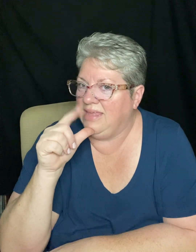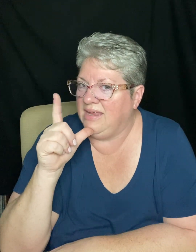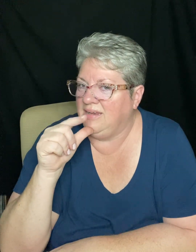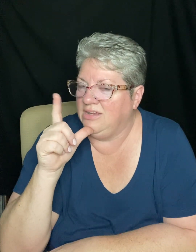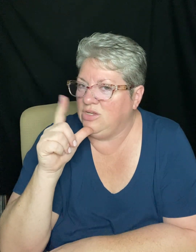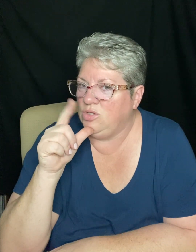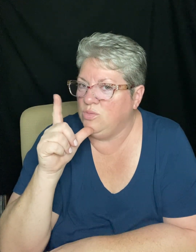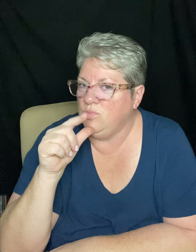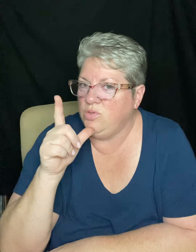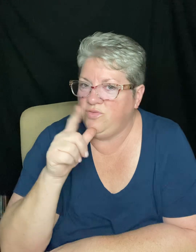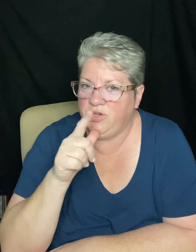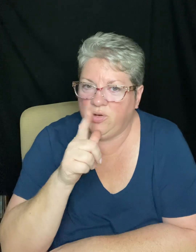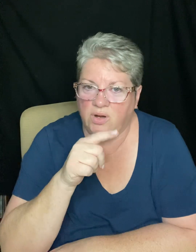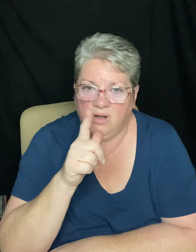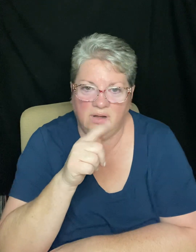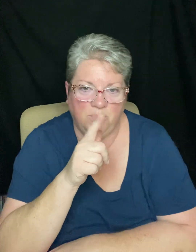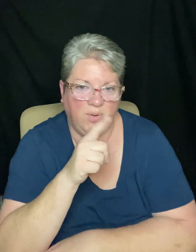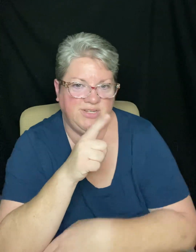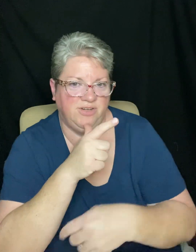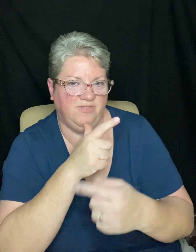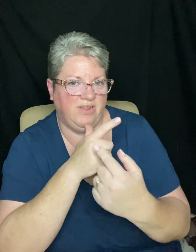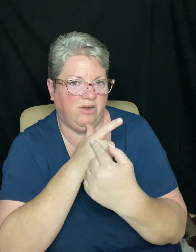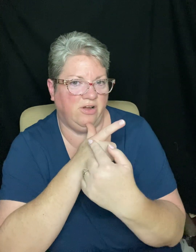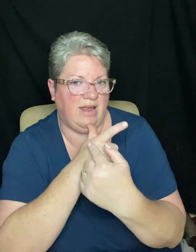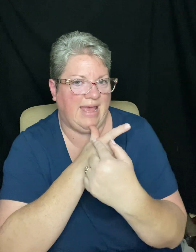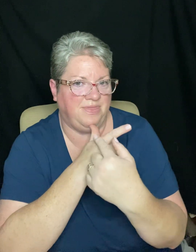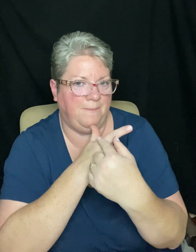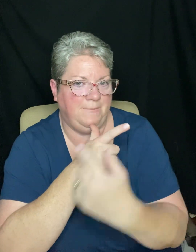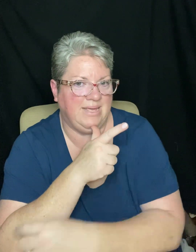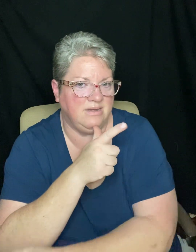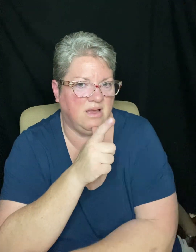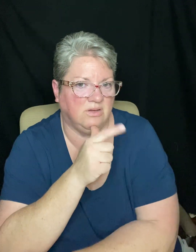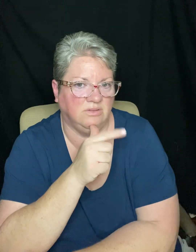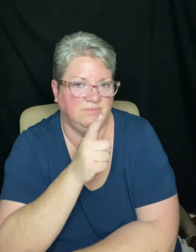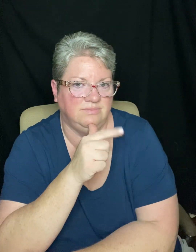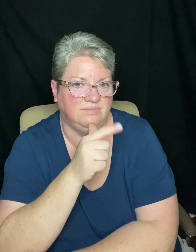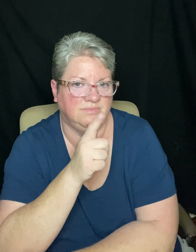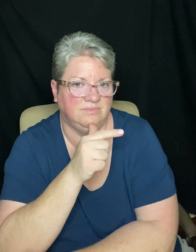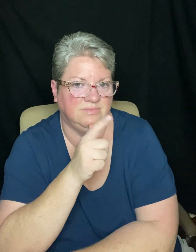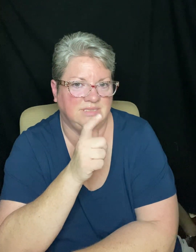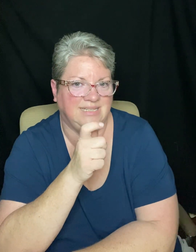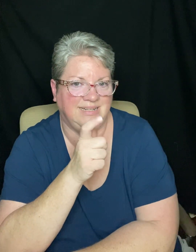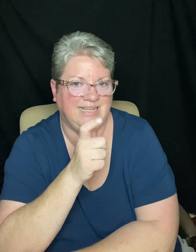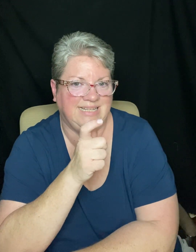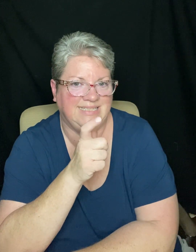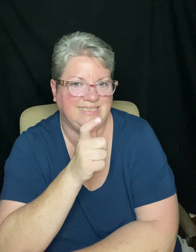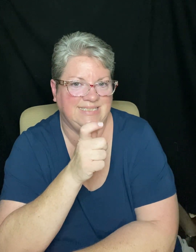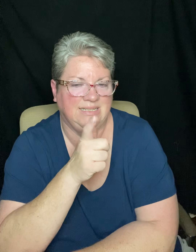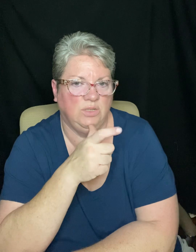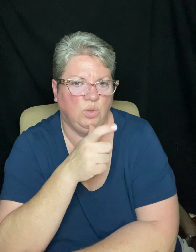then you move your pointer finger at the big knuckle. Not like this.